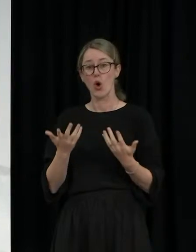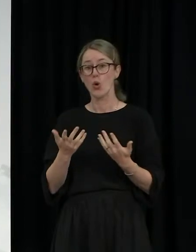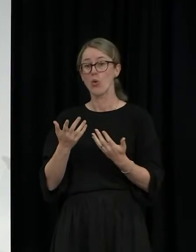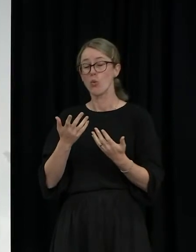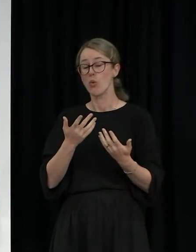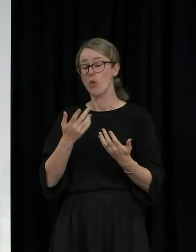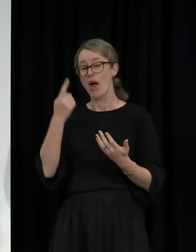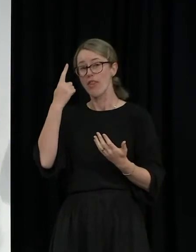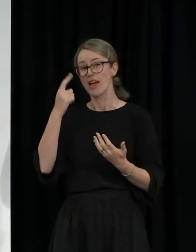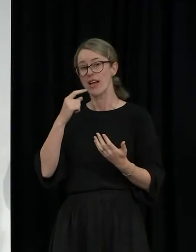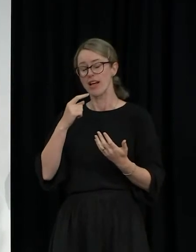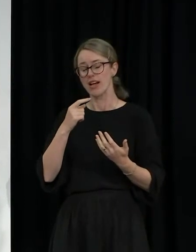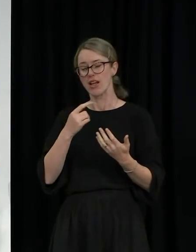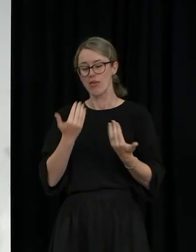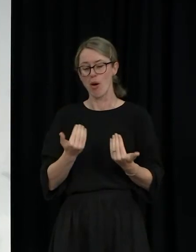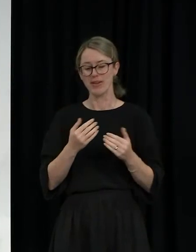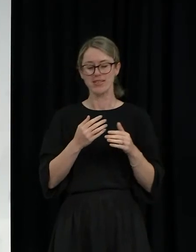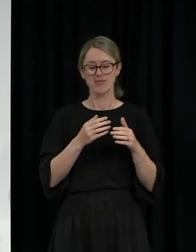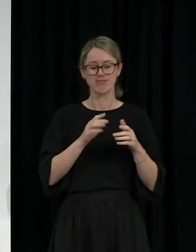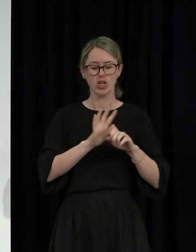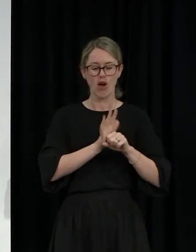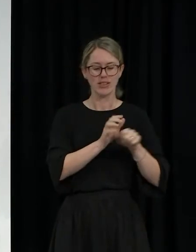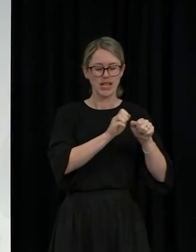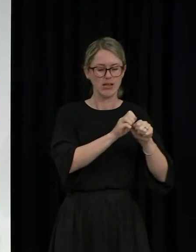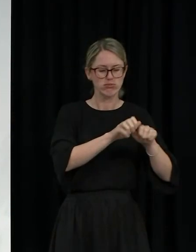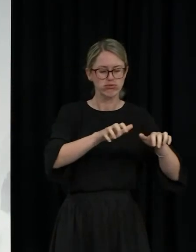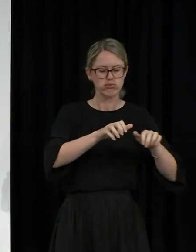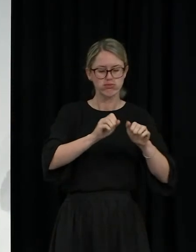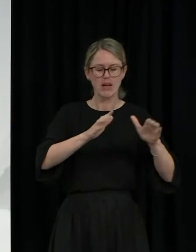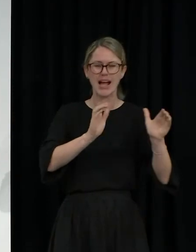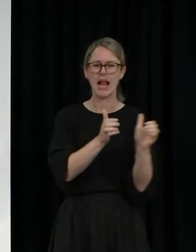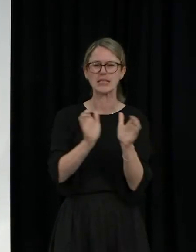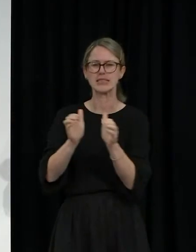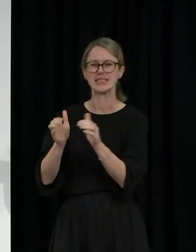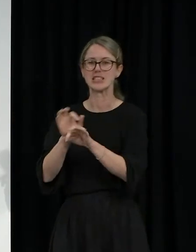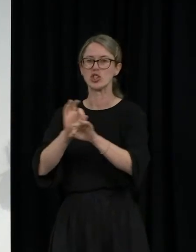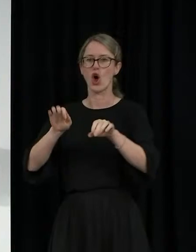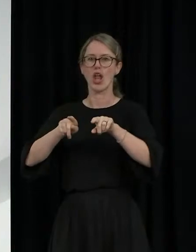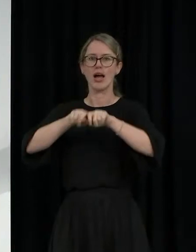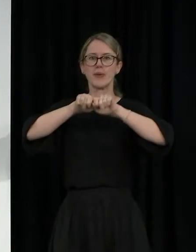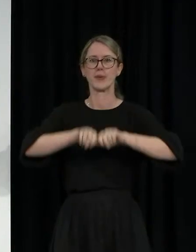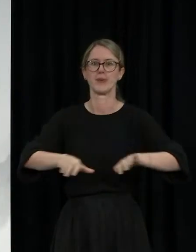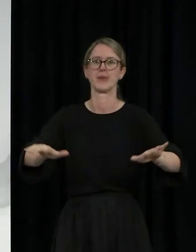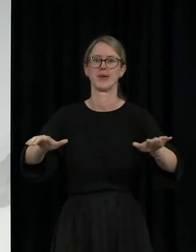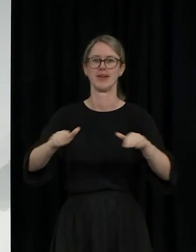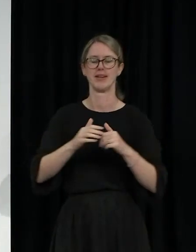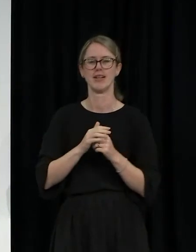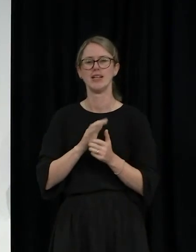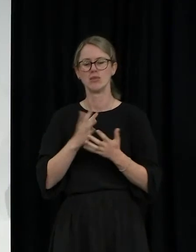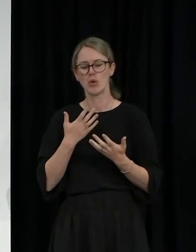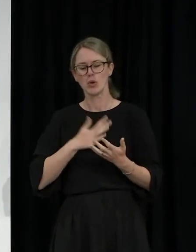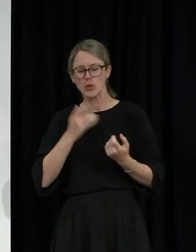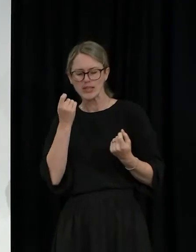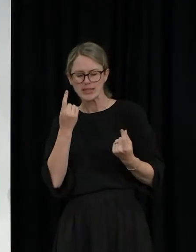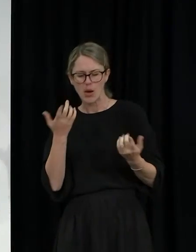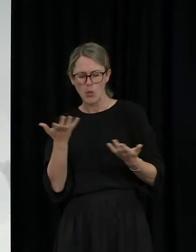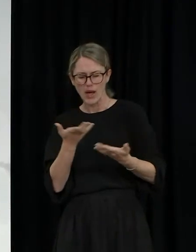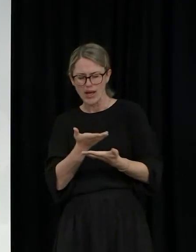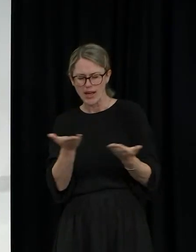transmission. We have clusters of cases. So we want to understand whether or not the cases that are coming through are for the vast